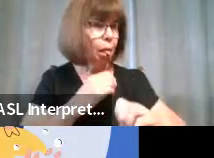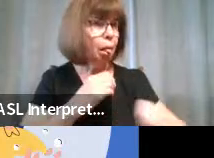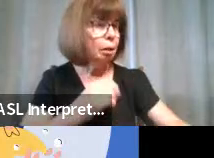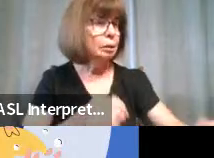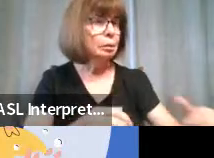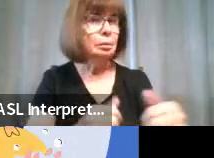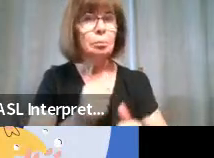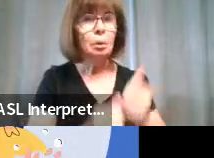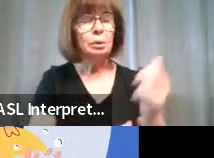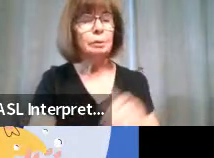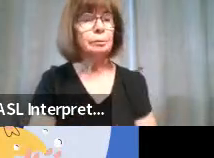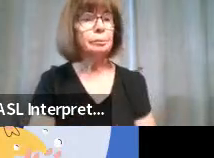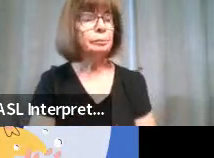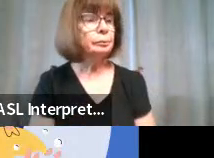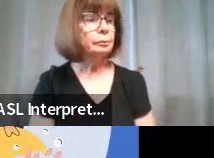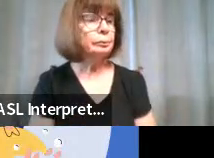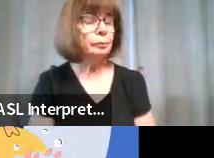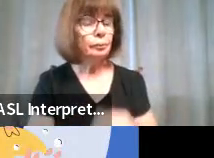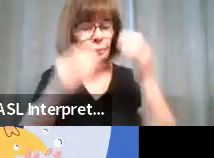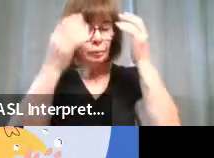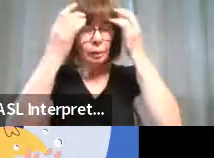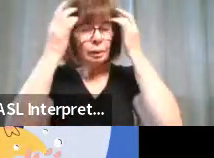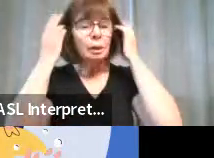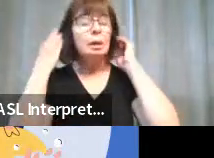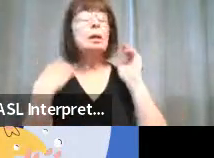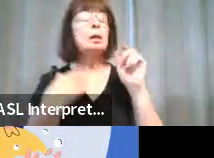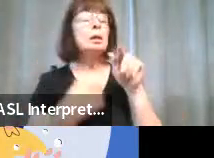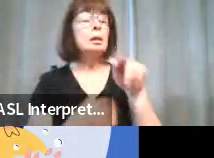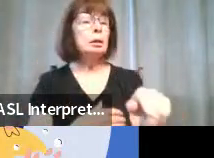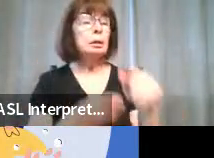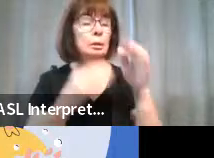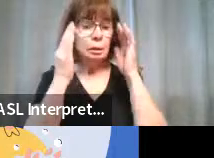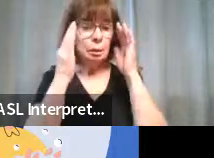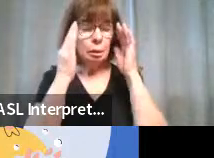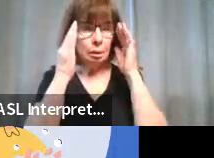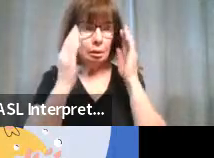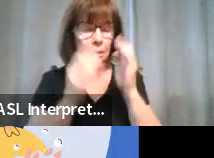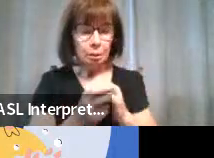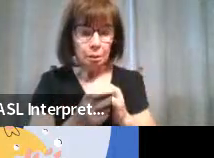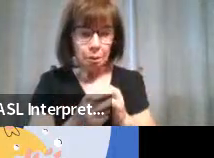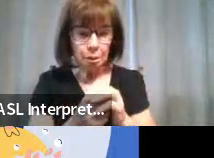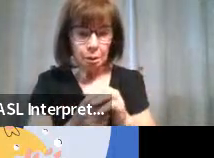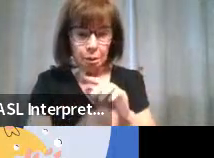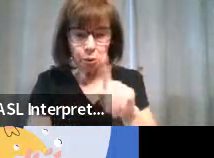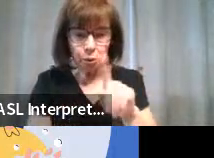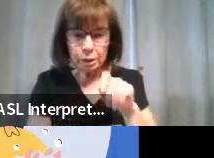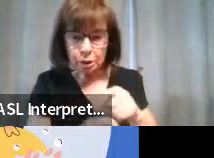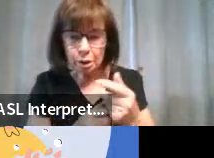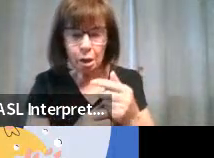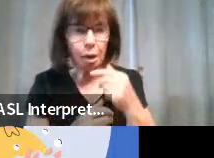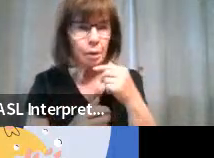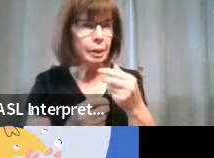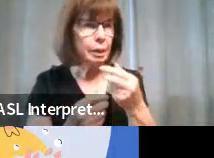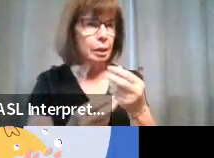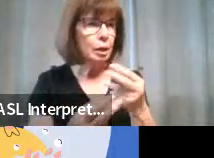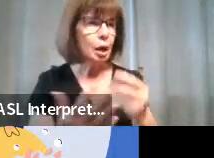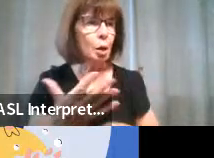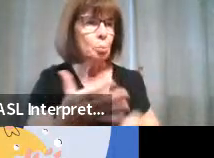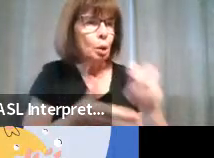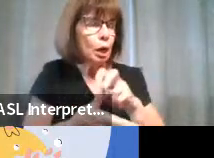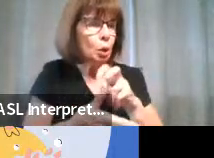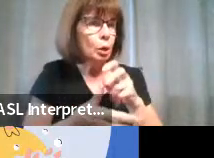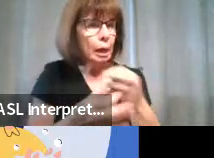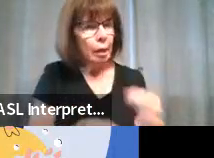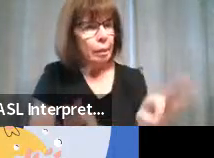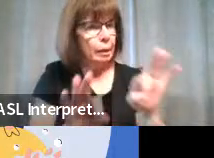So the questions are, did we capture sort of the priority and the key issues that you lifted up in relationship